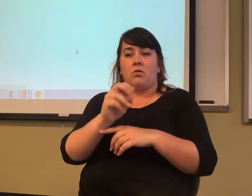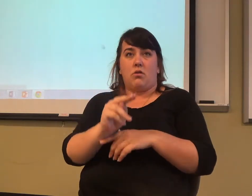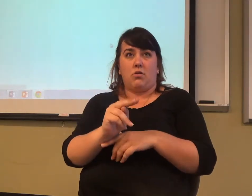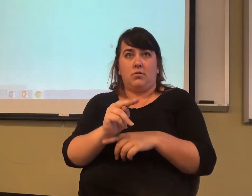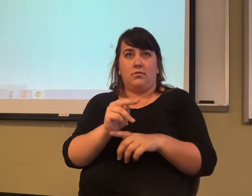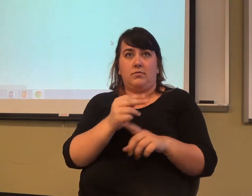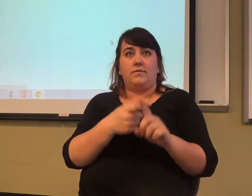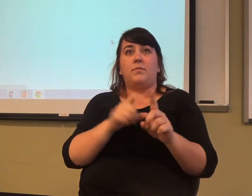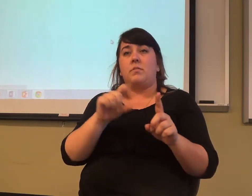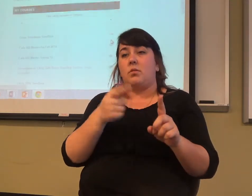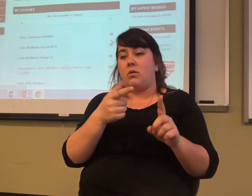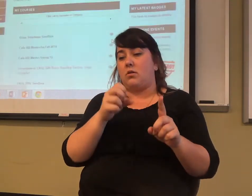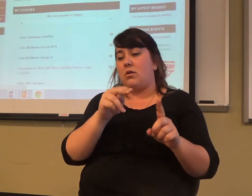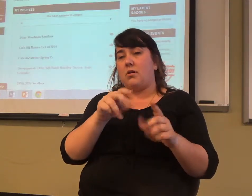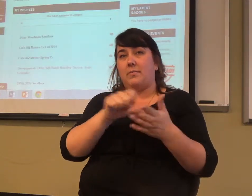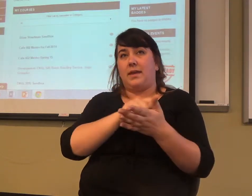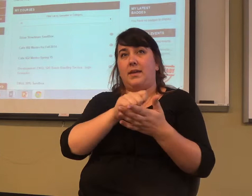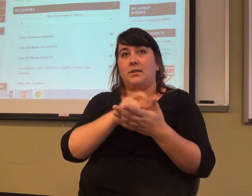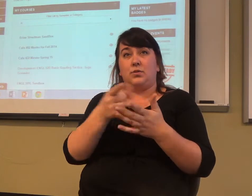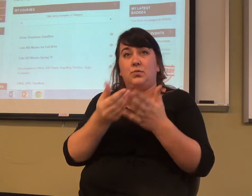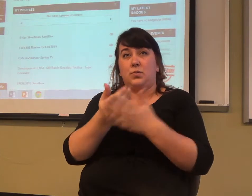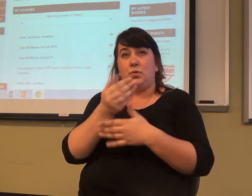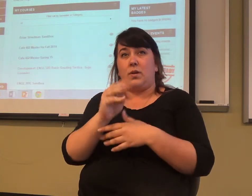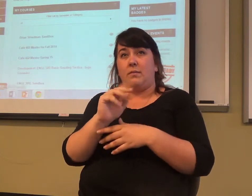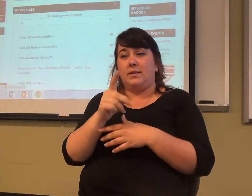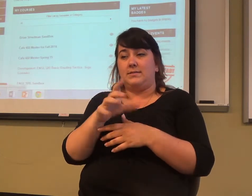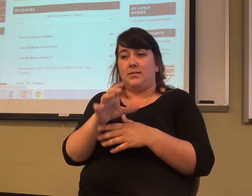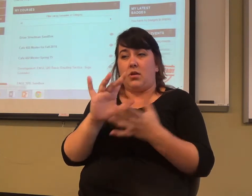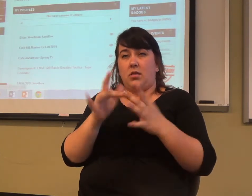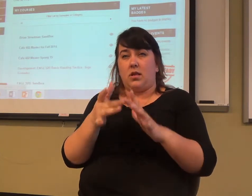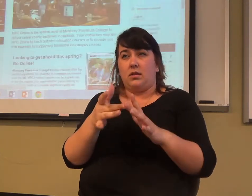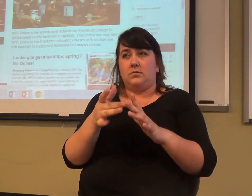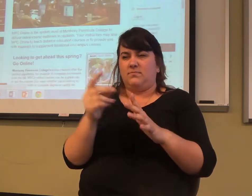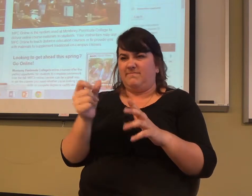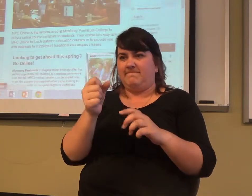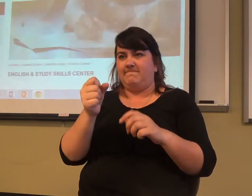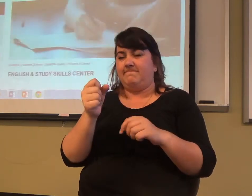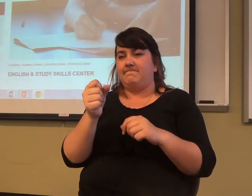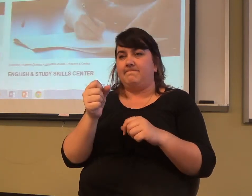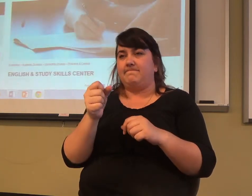if you are new to MPC Online, dang it.